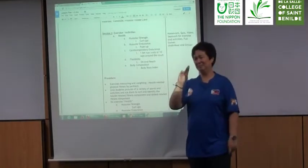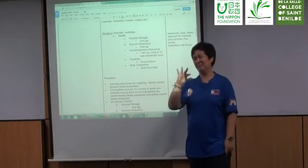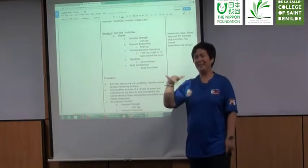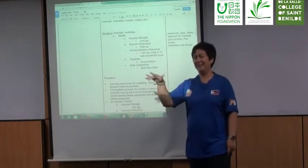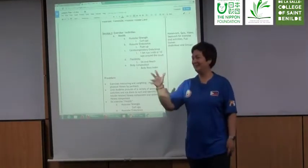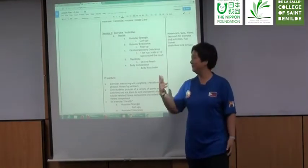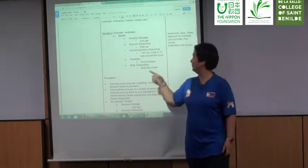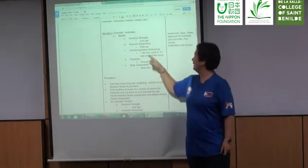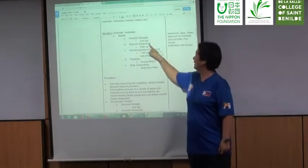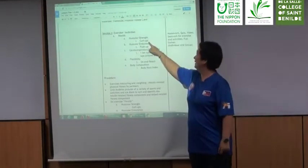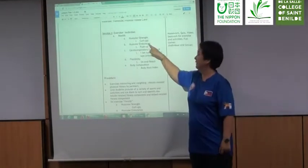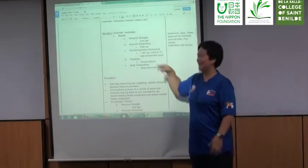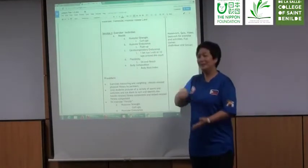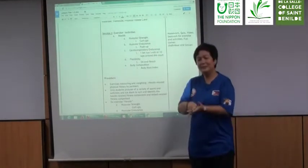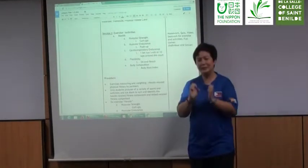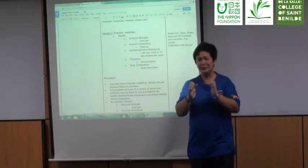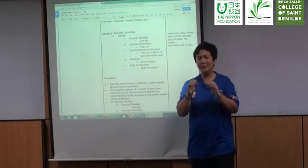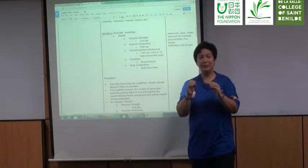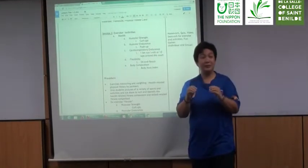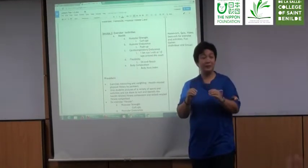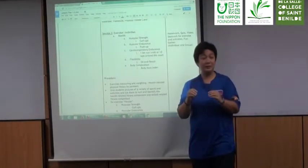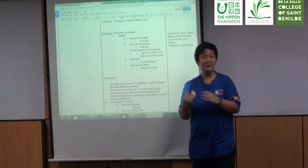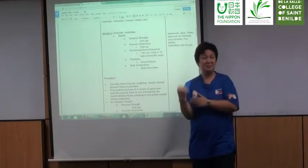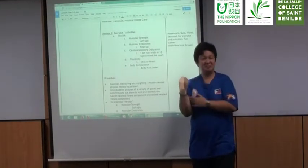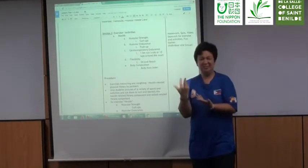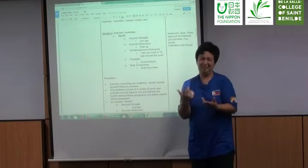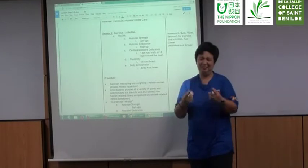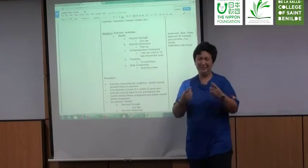Perhaps do some activities as well.